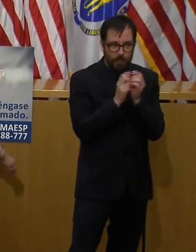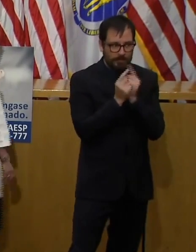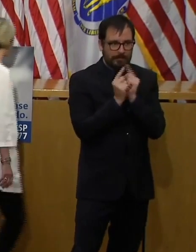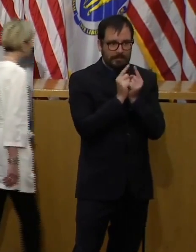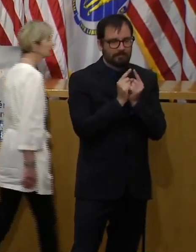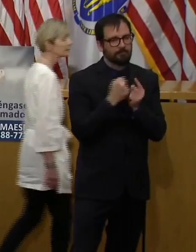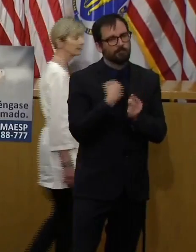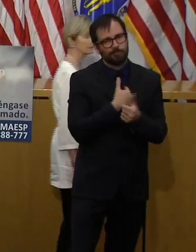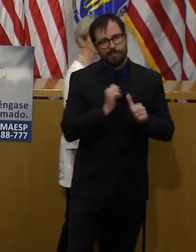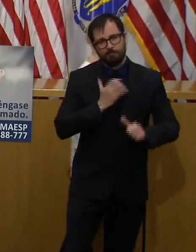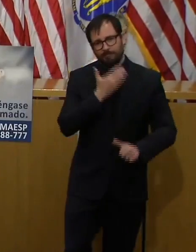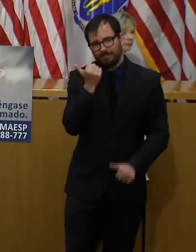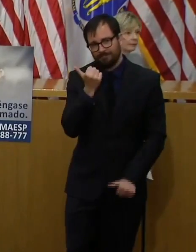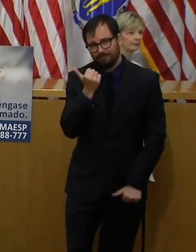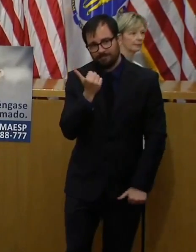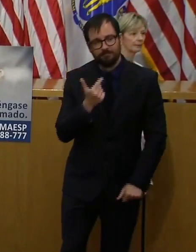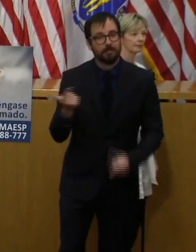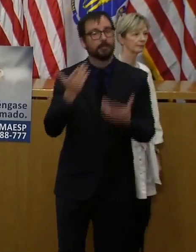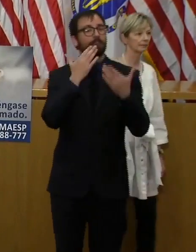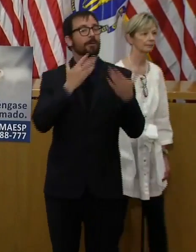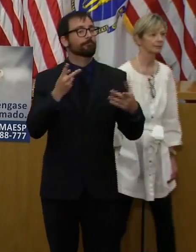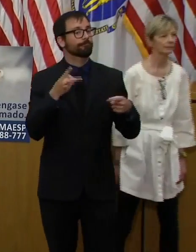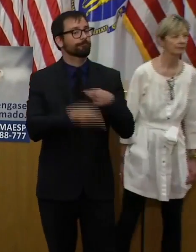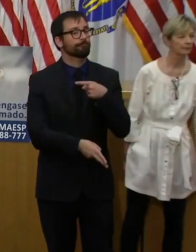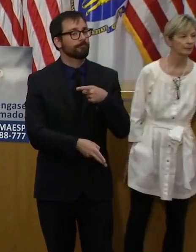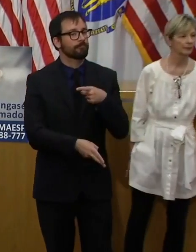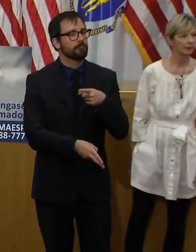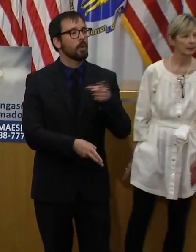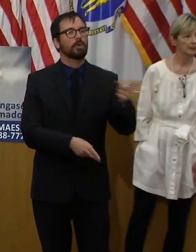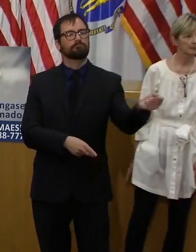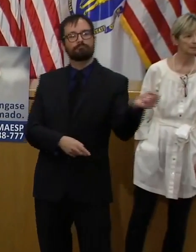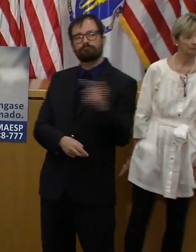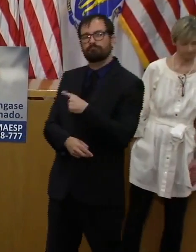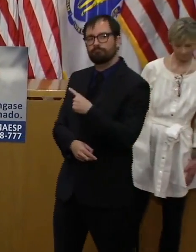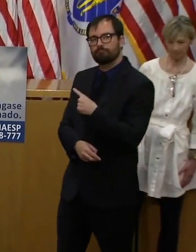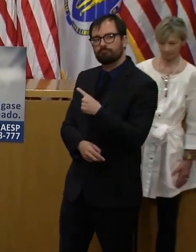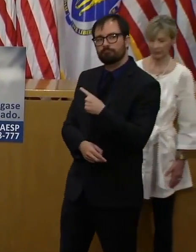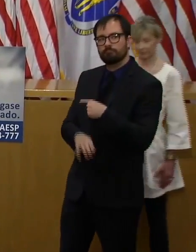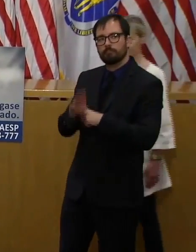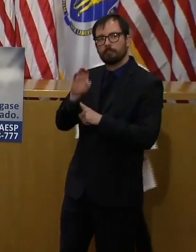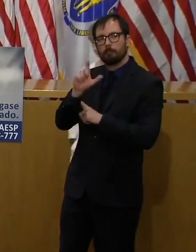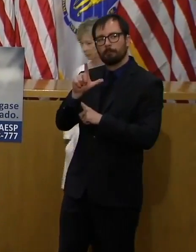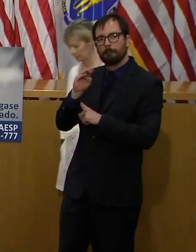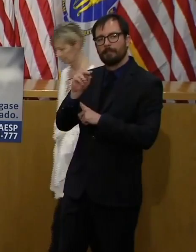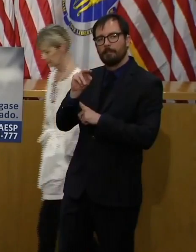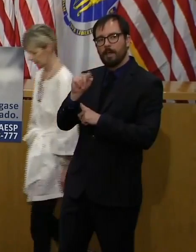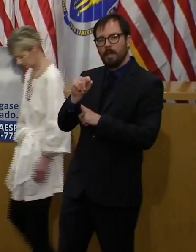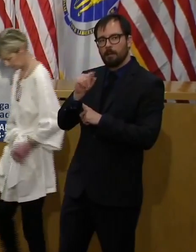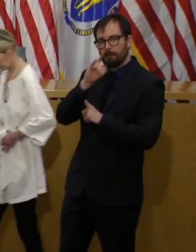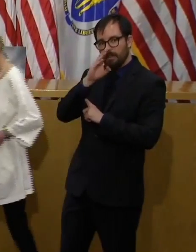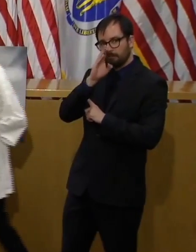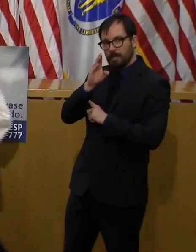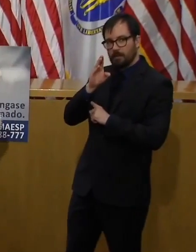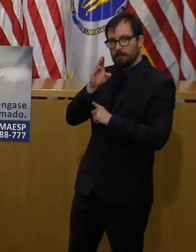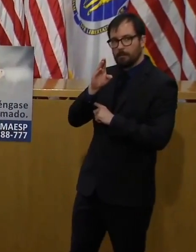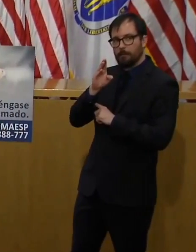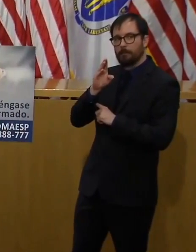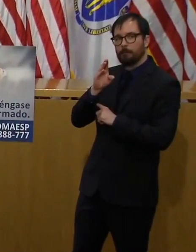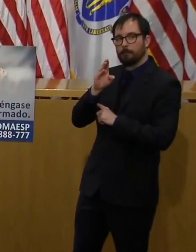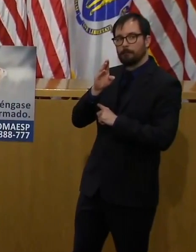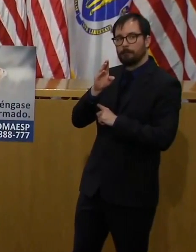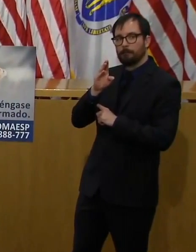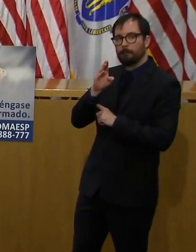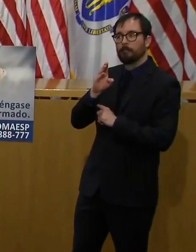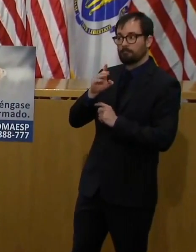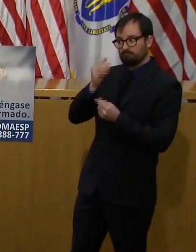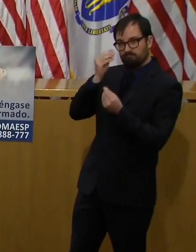Secretary, I just had a question about Belmont Manor, the facility in Belmont. They reported they now have 27 deaths, which is